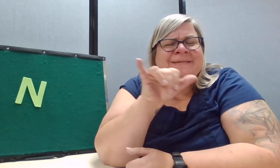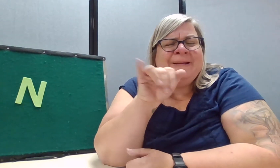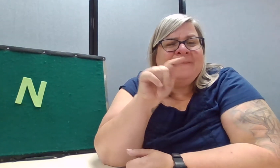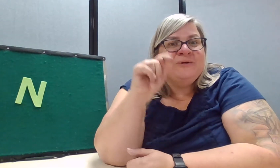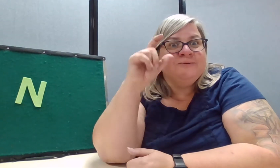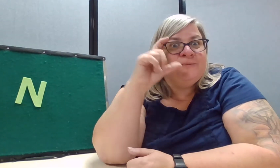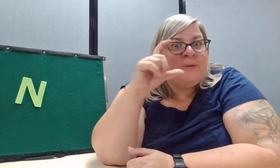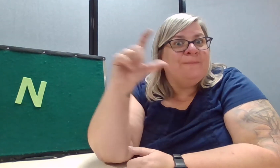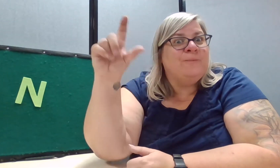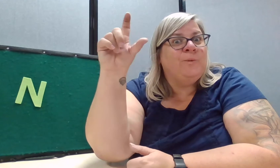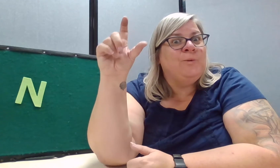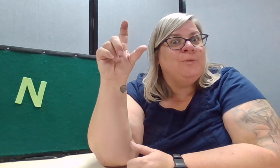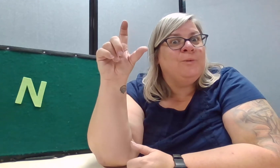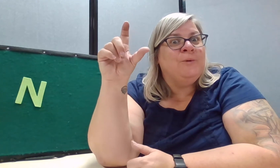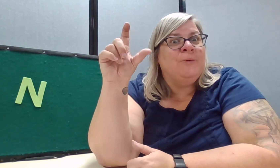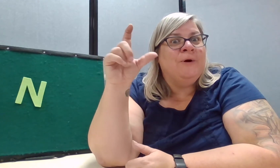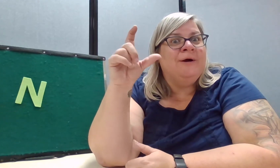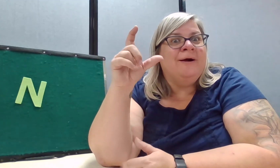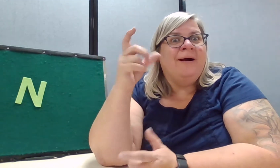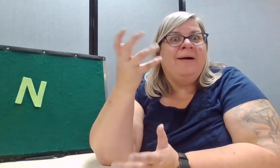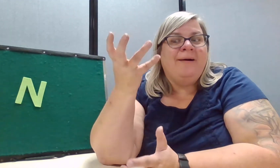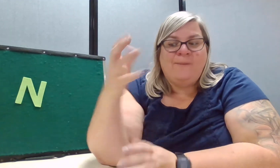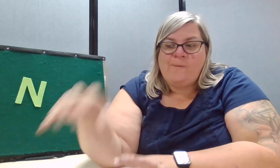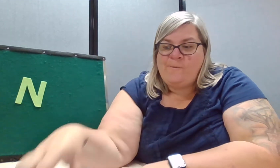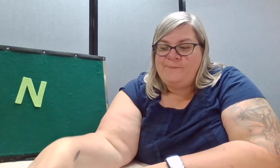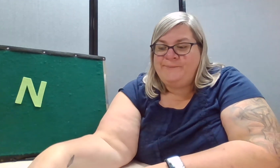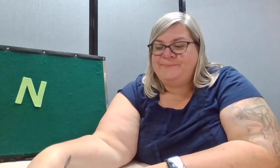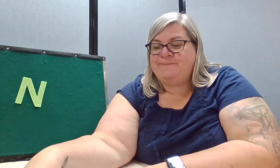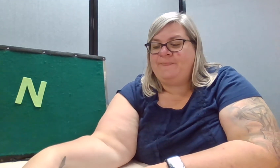And it's very similar to moon. It's something